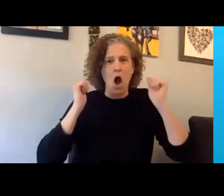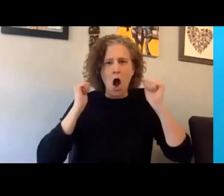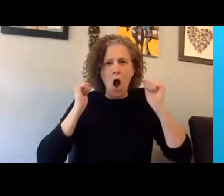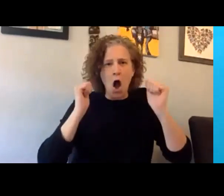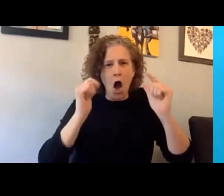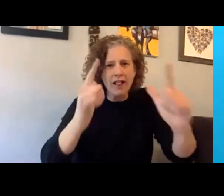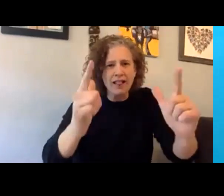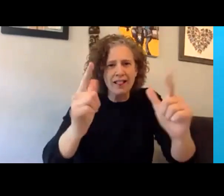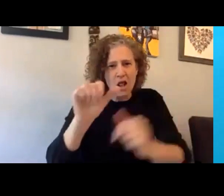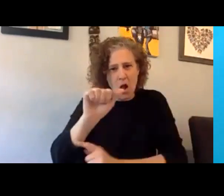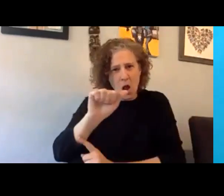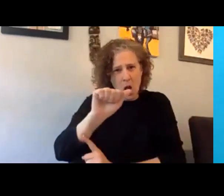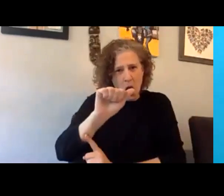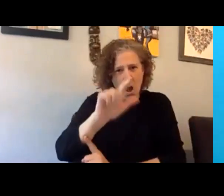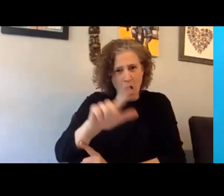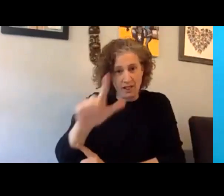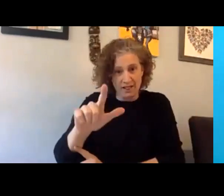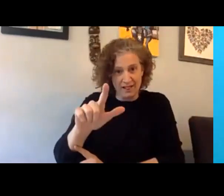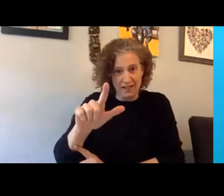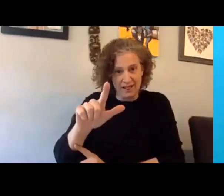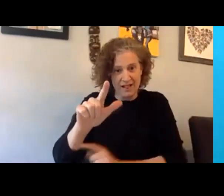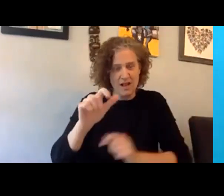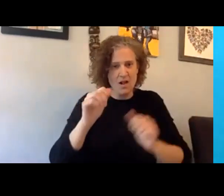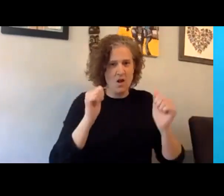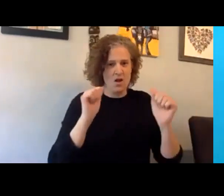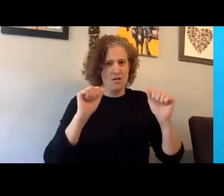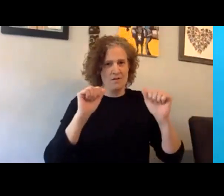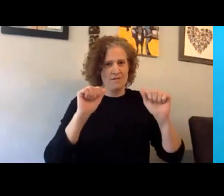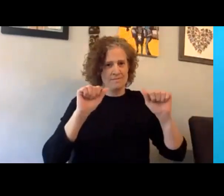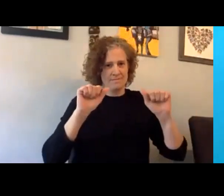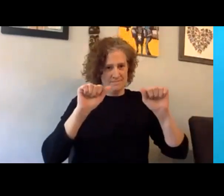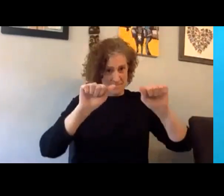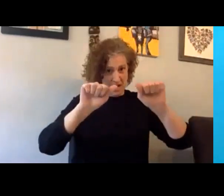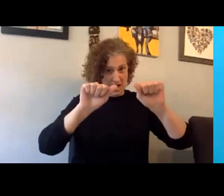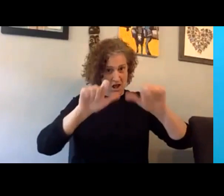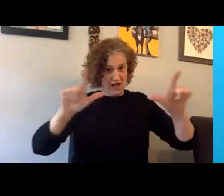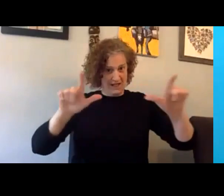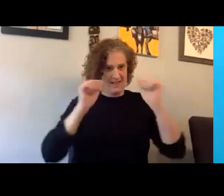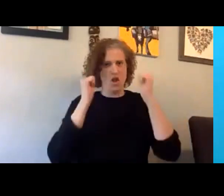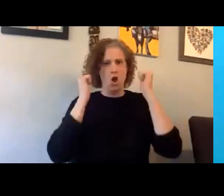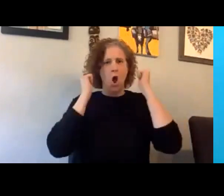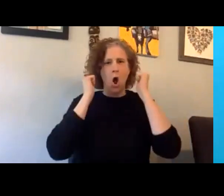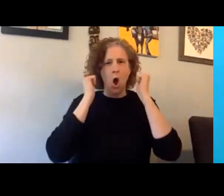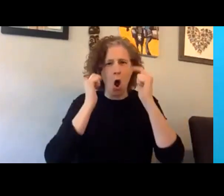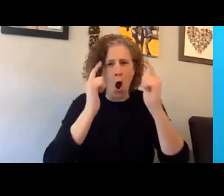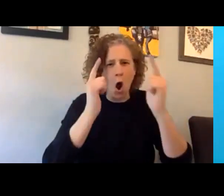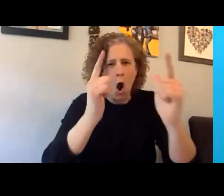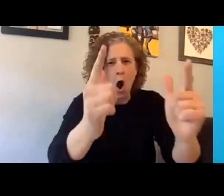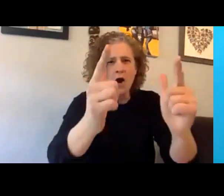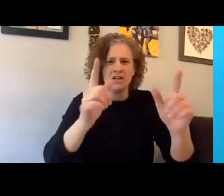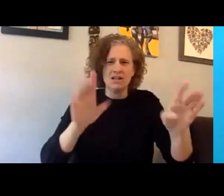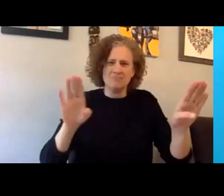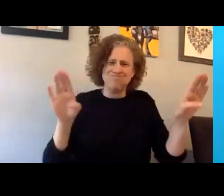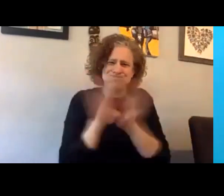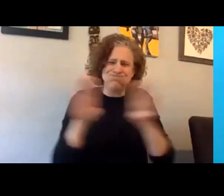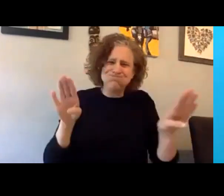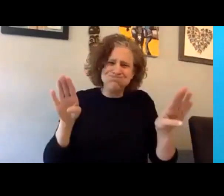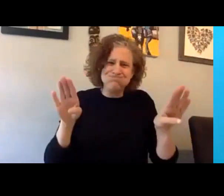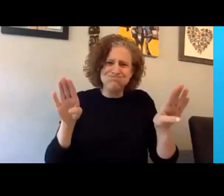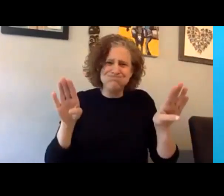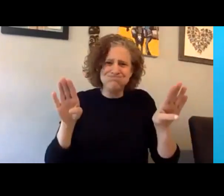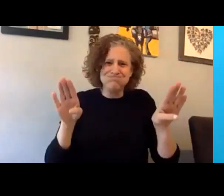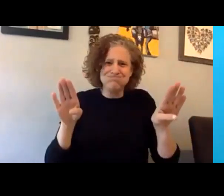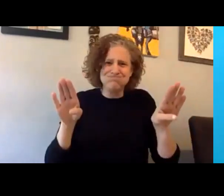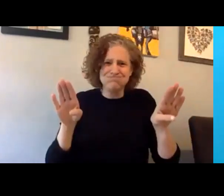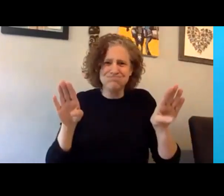city, all of it, A-L-L, we're finger spelling A-L-L with A-L-L, but this way, facing this